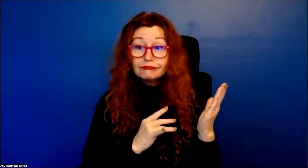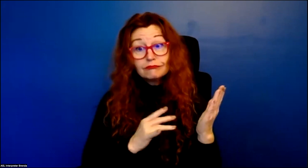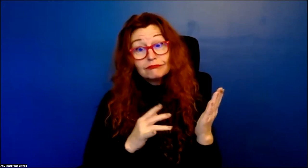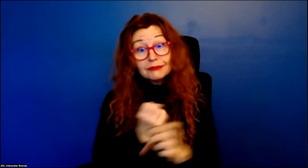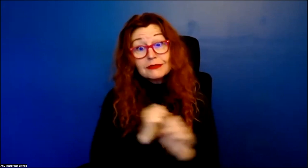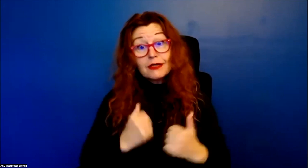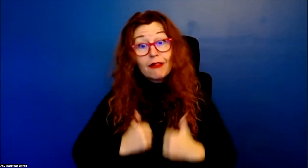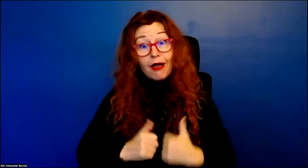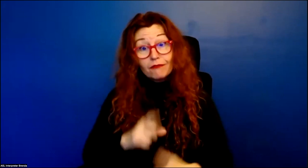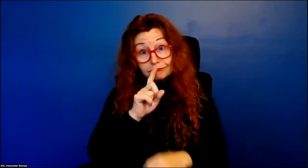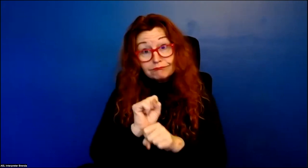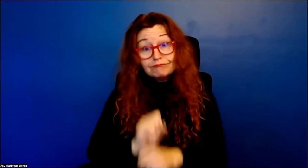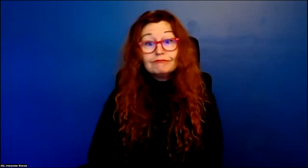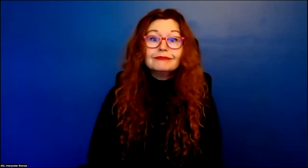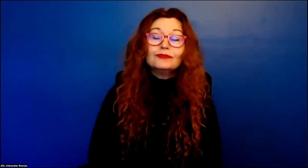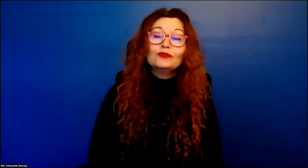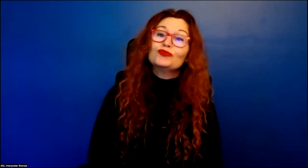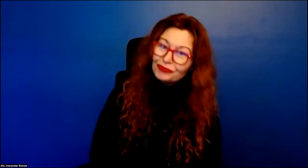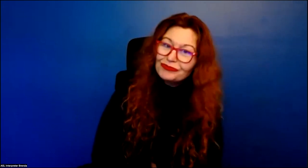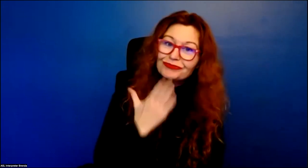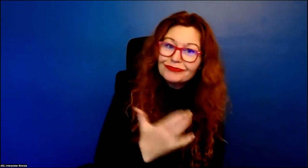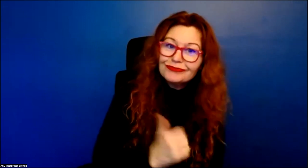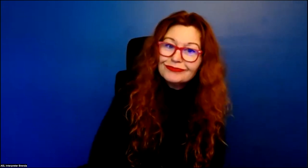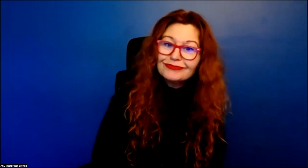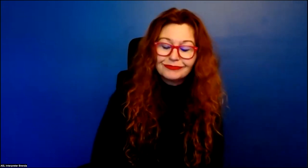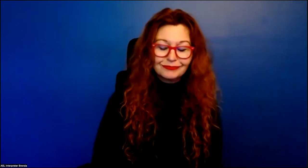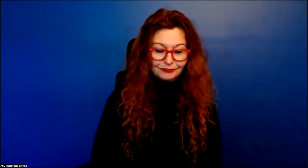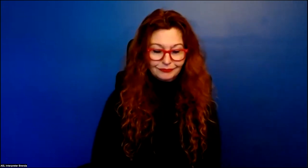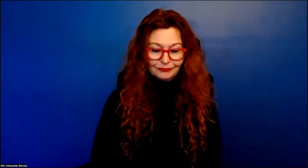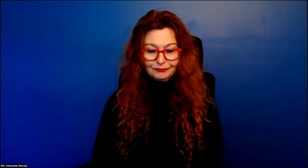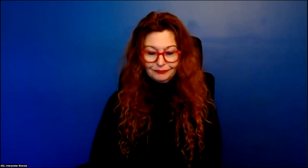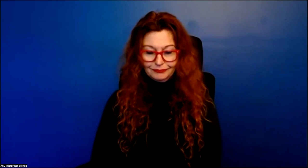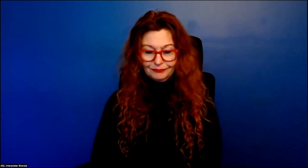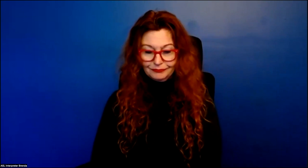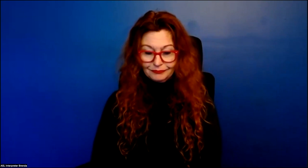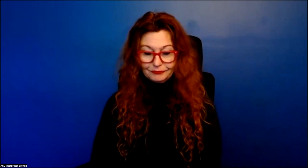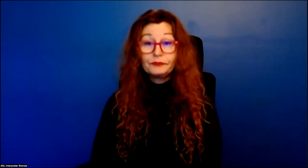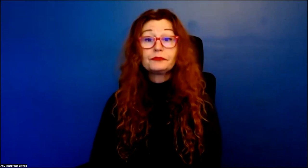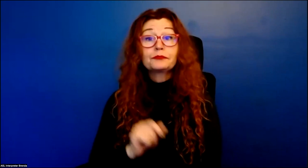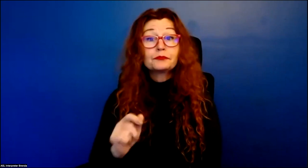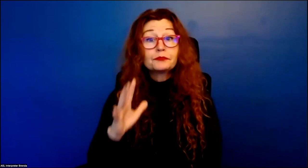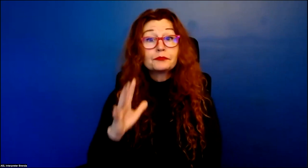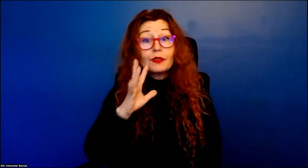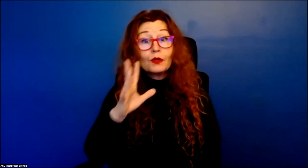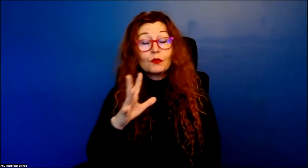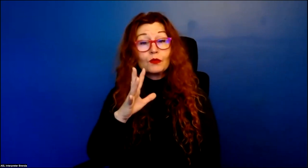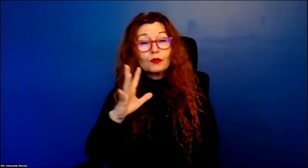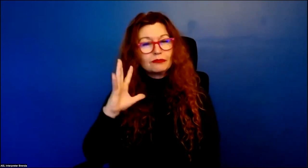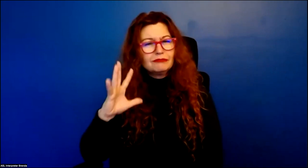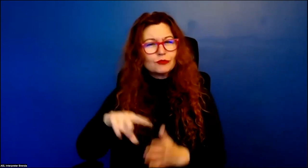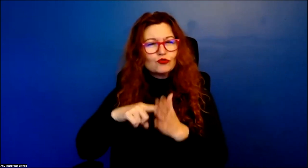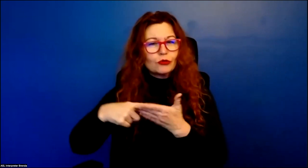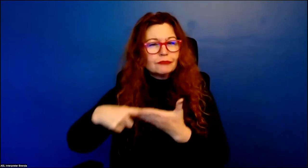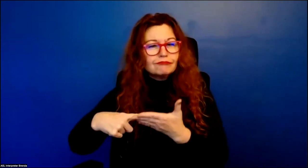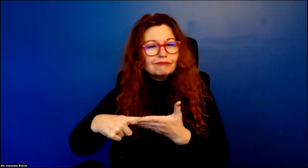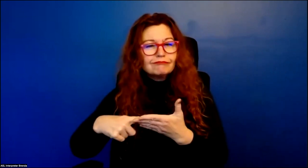Thank you. So Joe, I'd like to kind of follow up with what we were kind of discussing earlier. So can you kind of give us